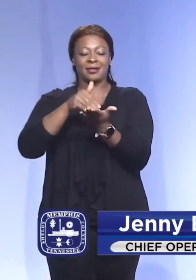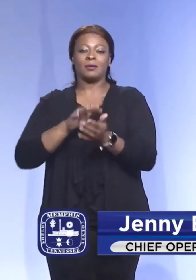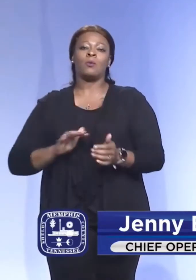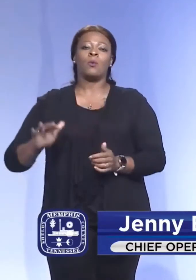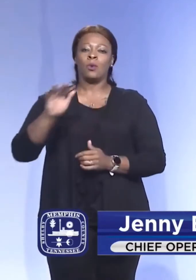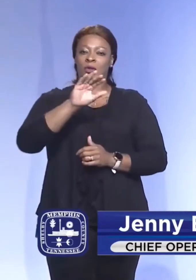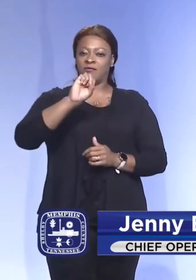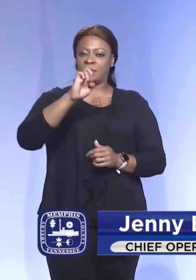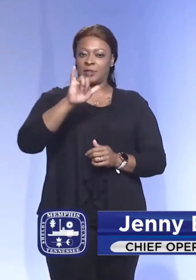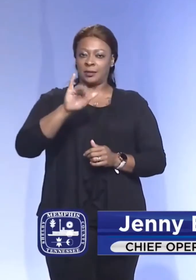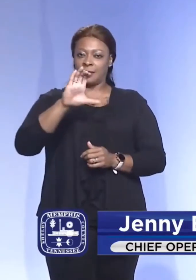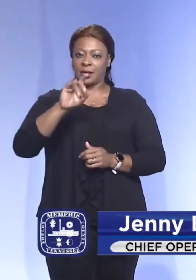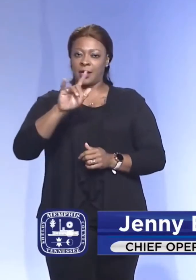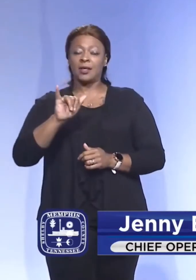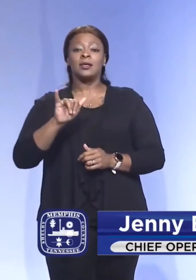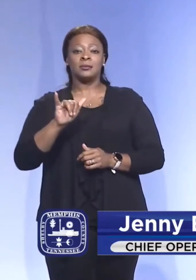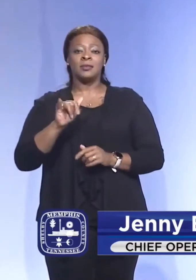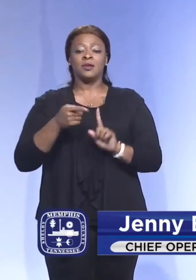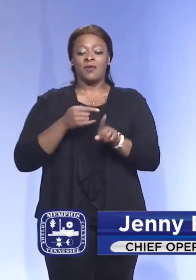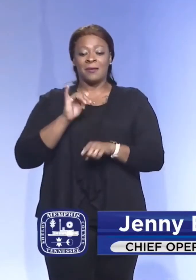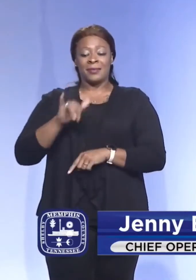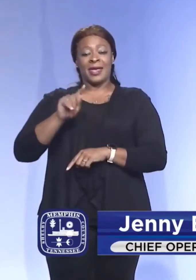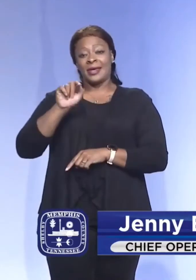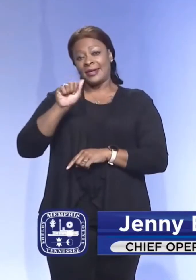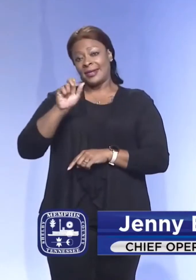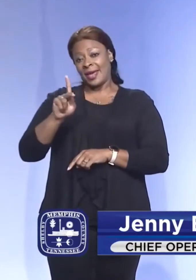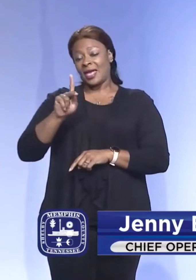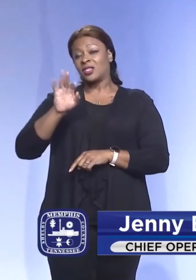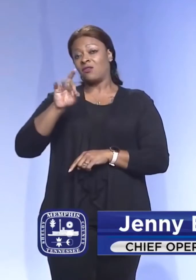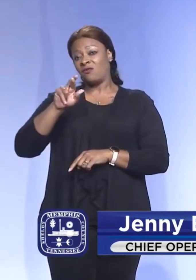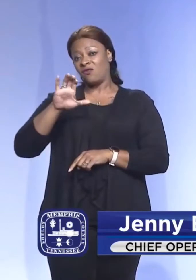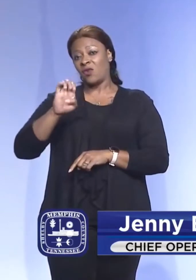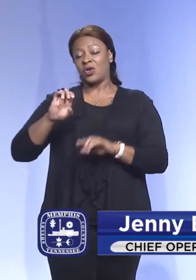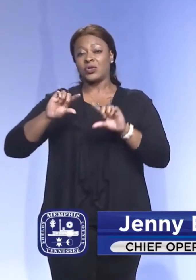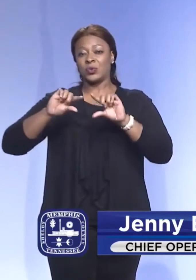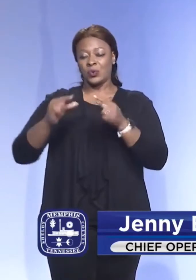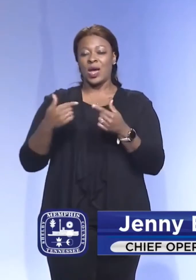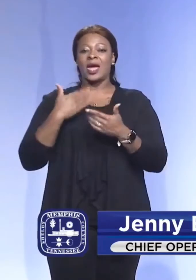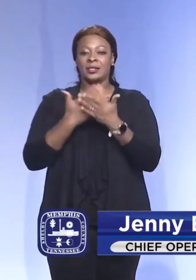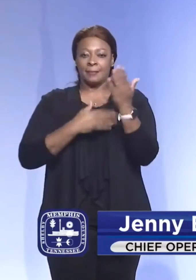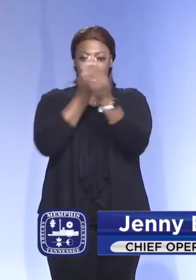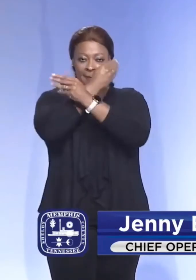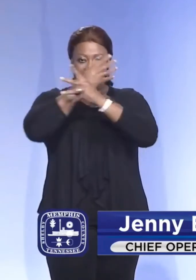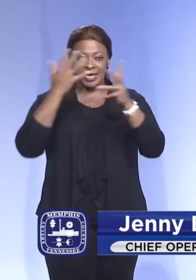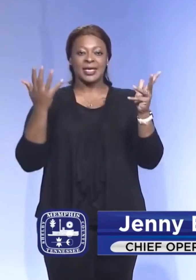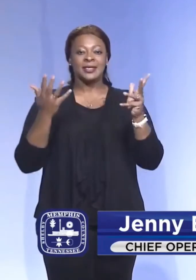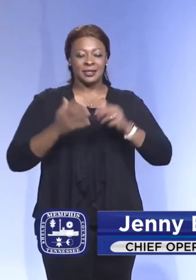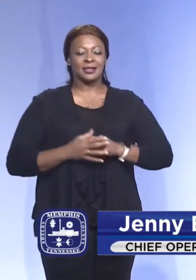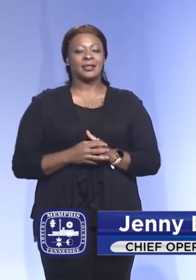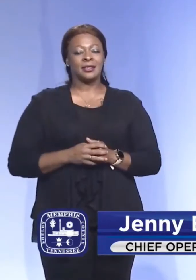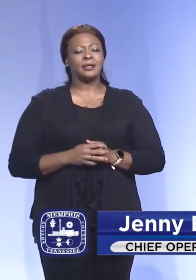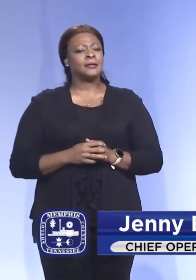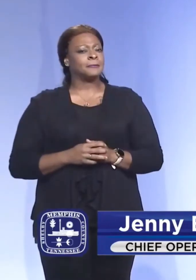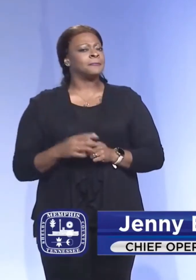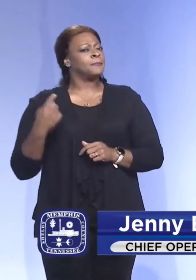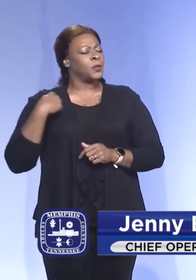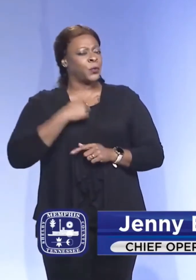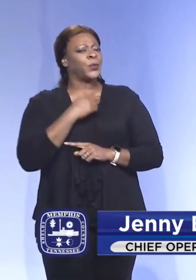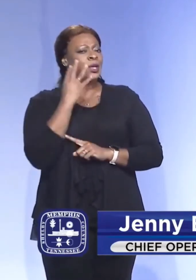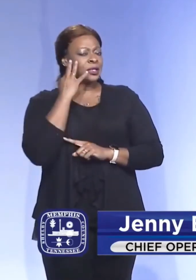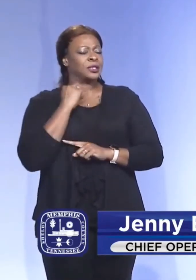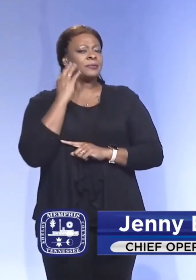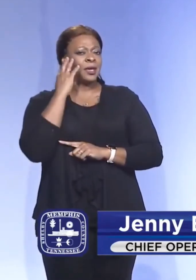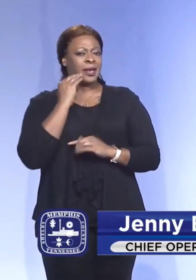County. So on behalf of that task force group, I have a few updates to offer. So we are